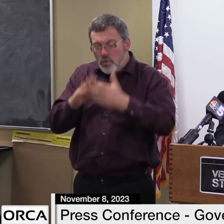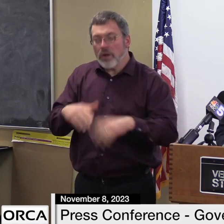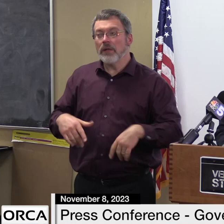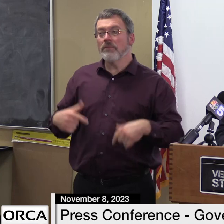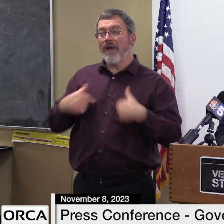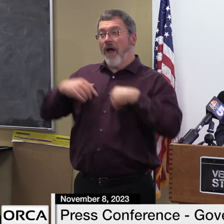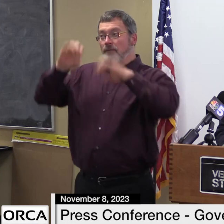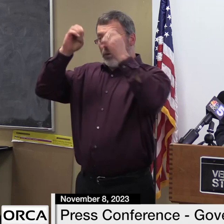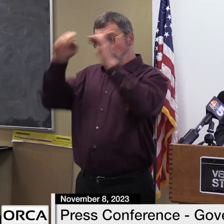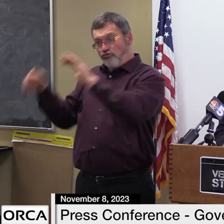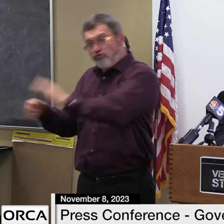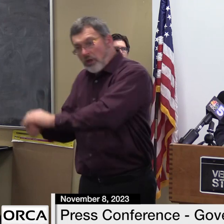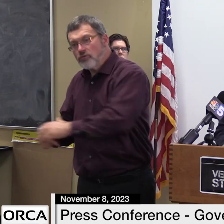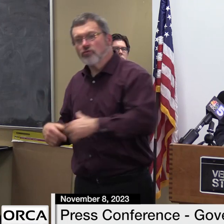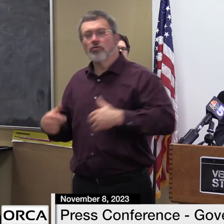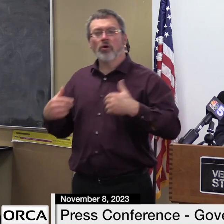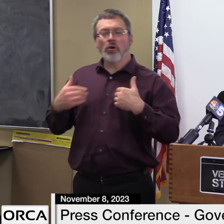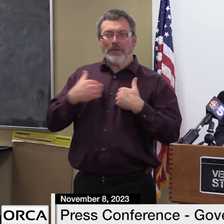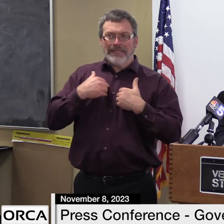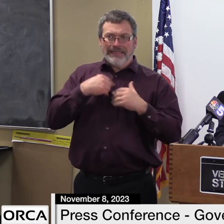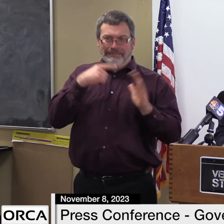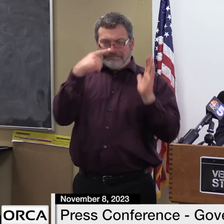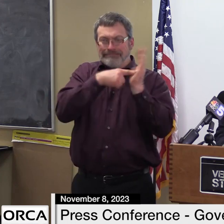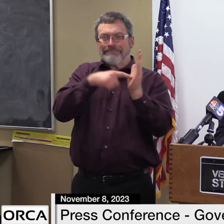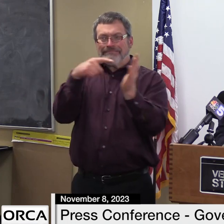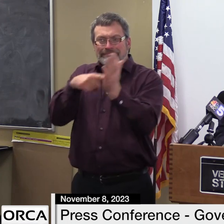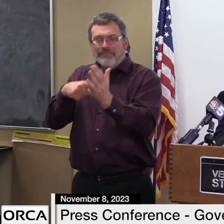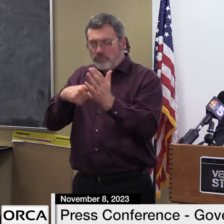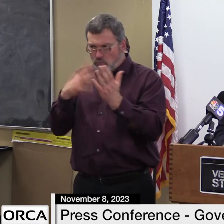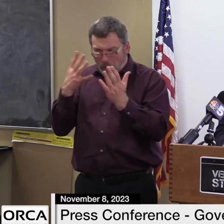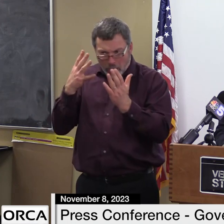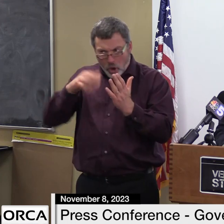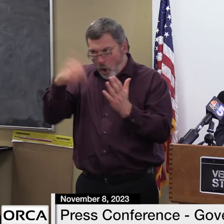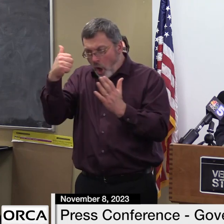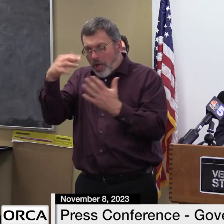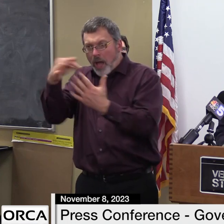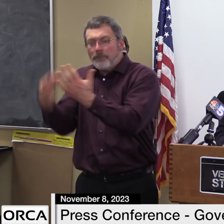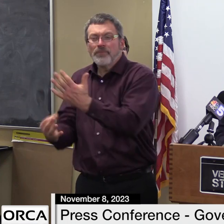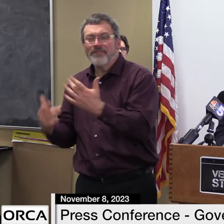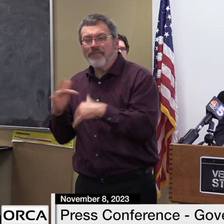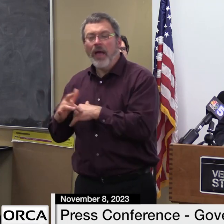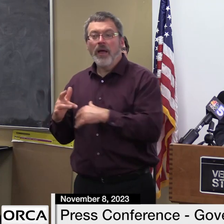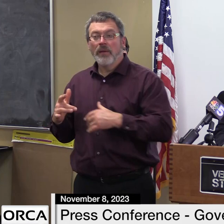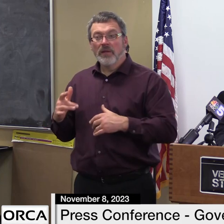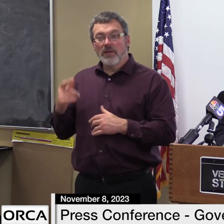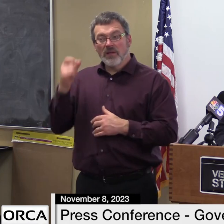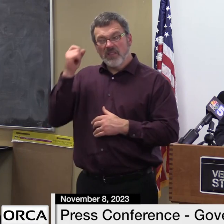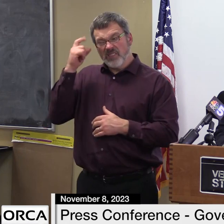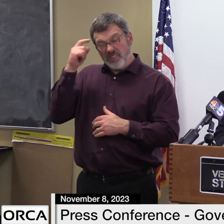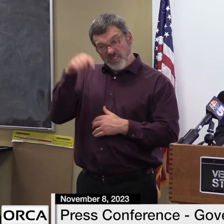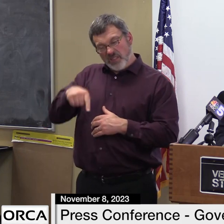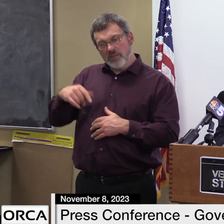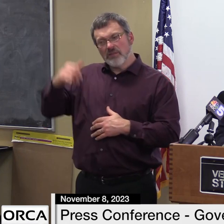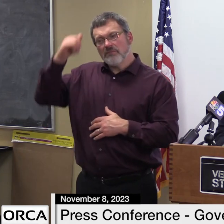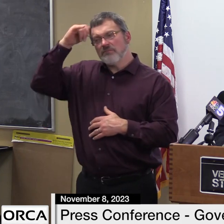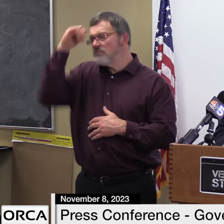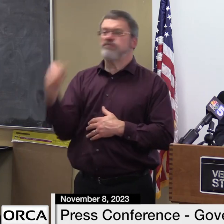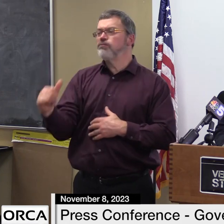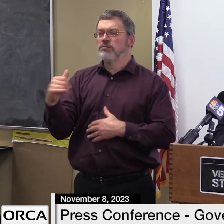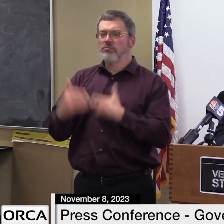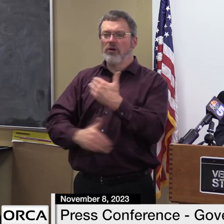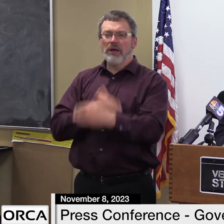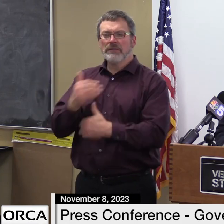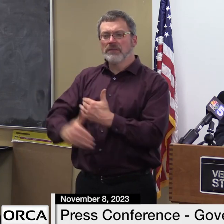and to identify and expand other shelter options, but that's been slow going. It requires suitable